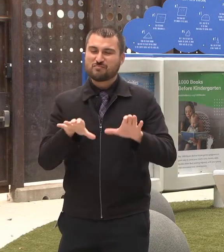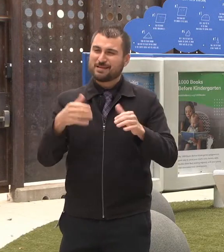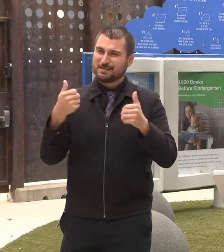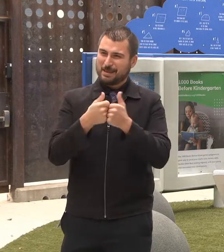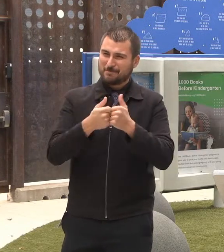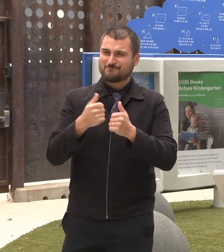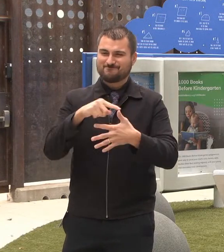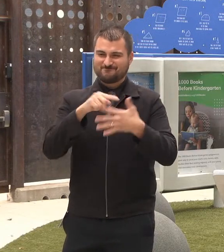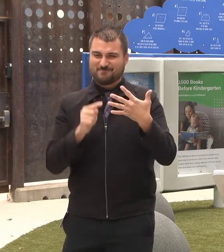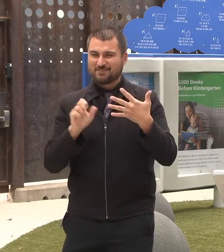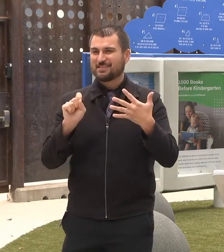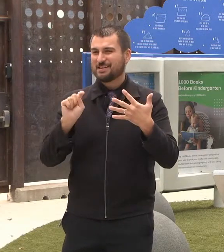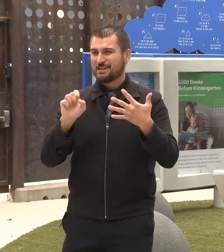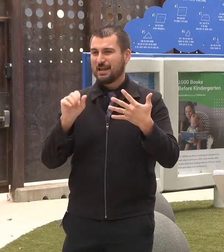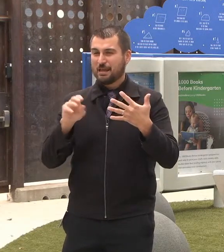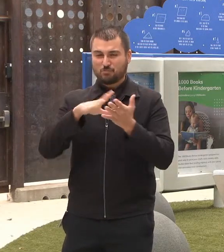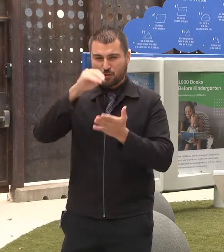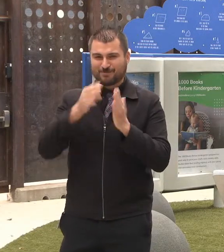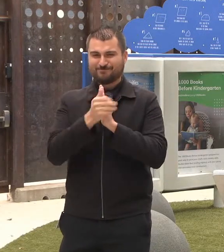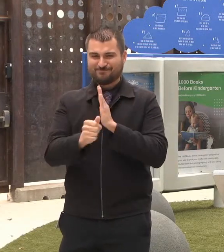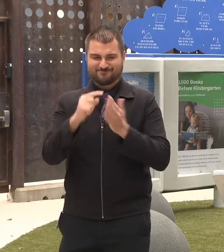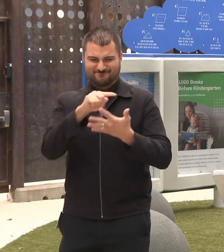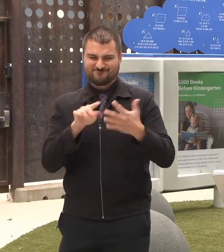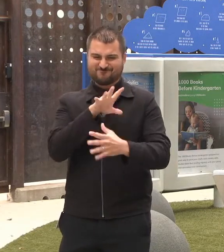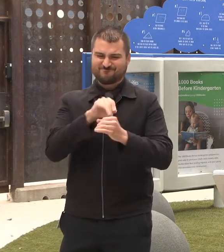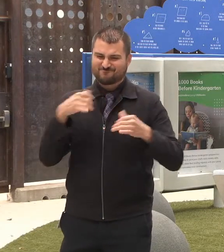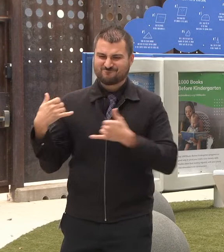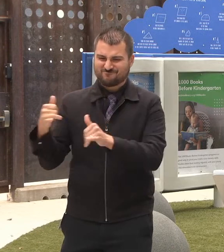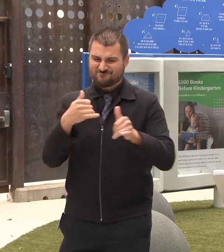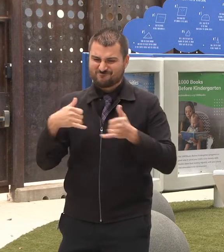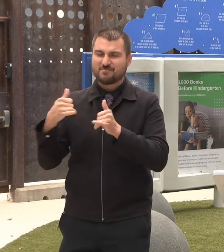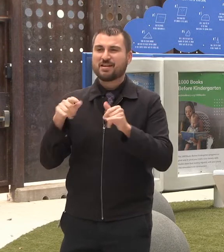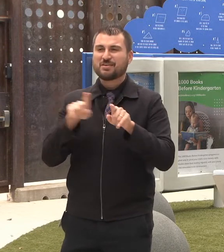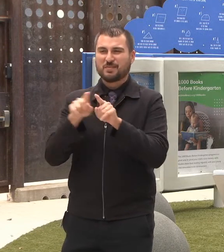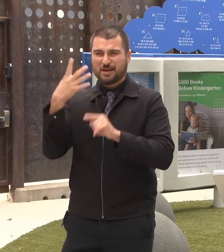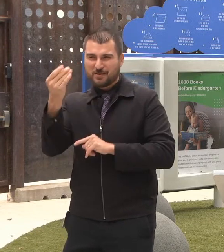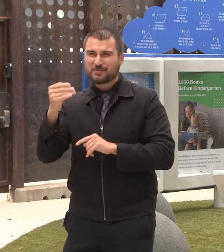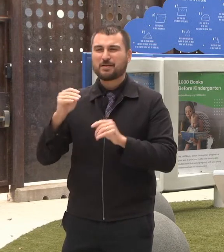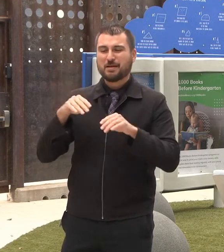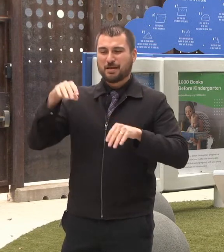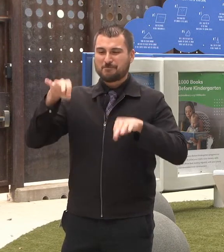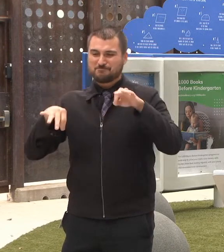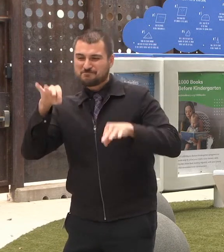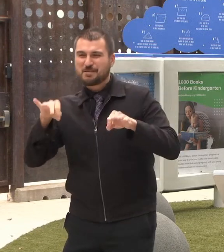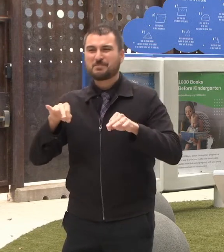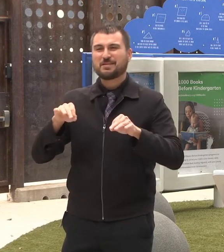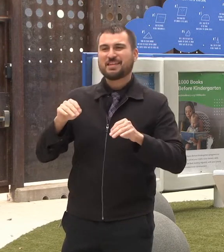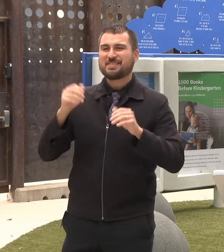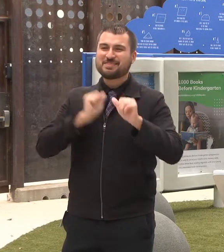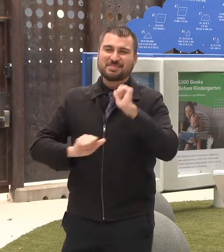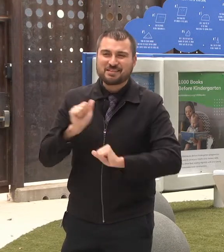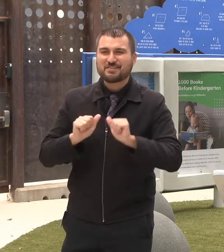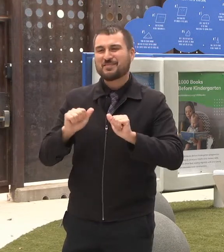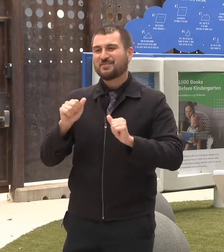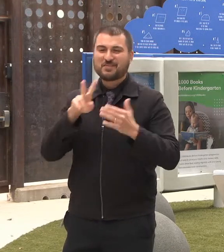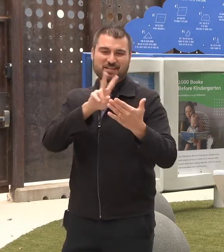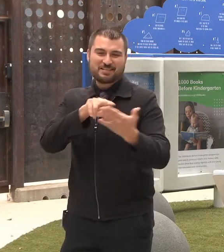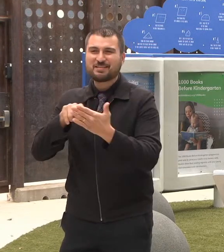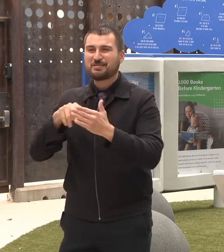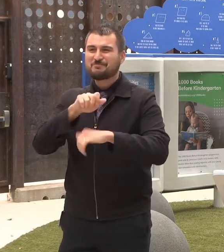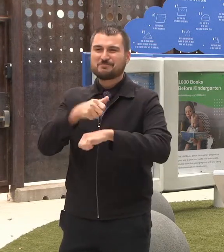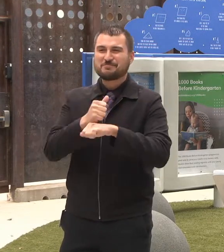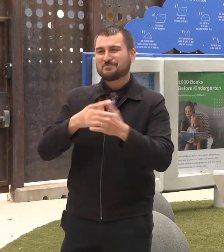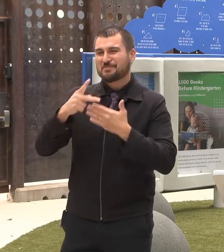There's a built-in outdoor storytime area with portable puppet show theater for literacy-based programs. Also, we have